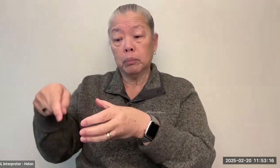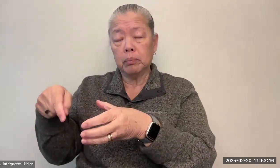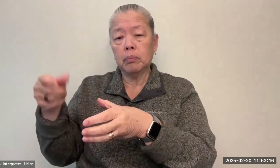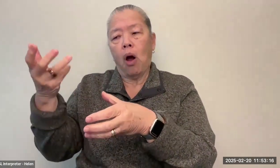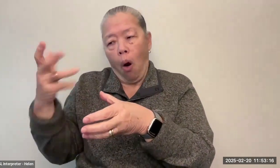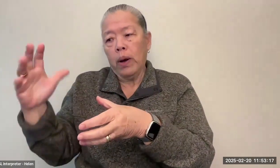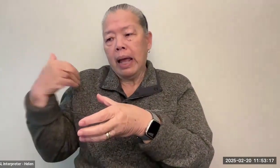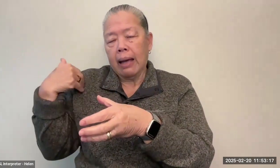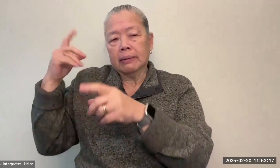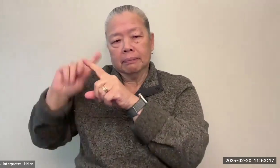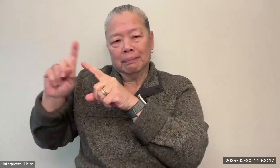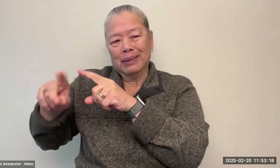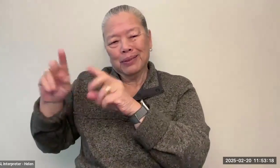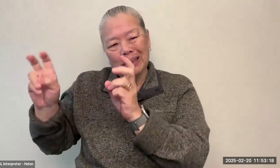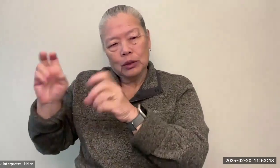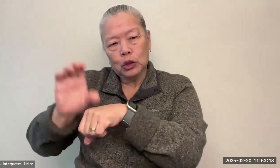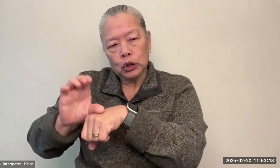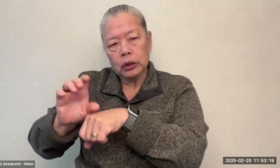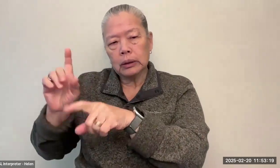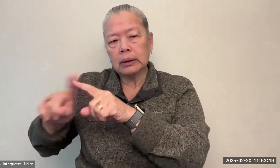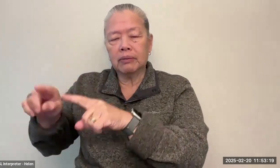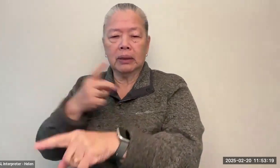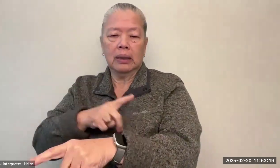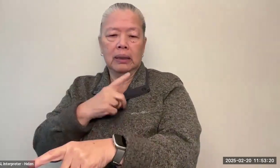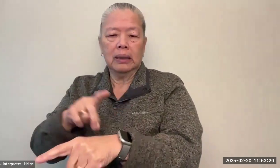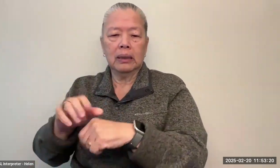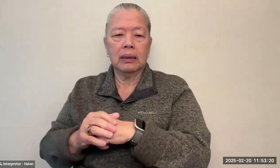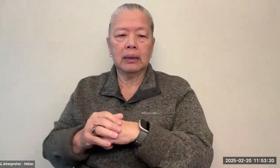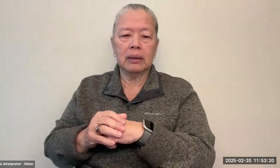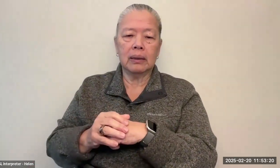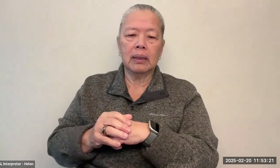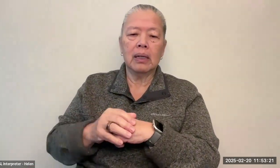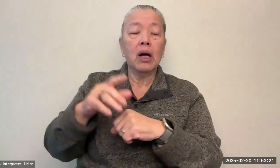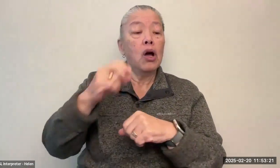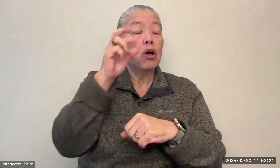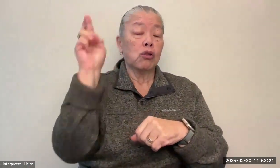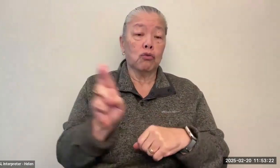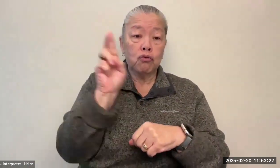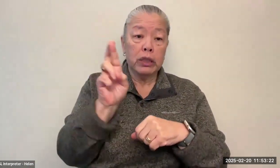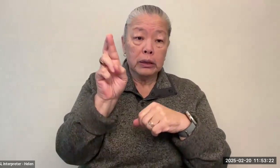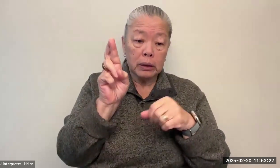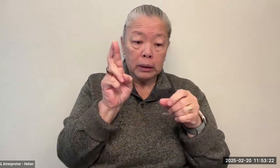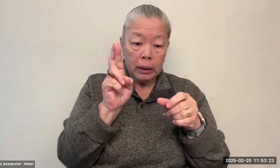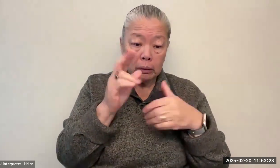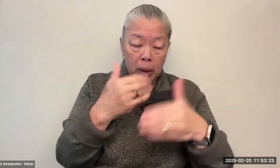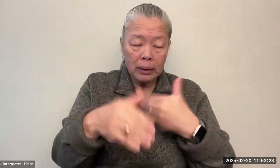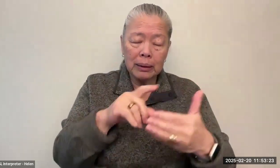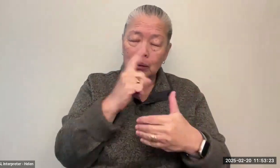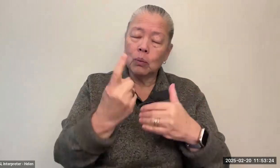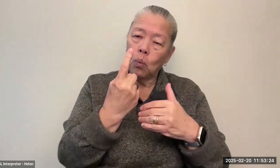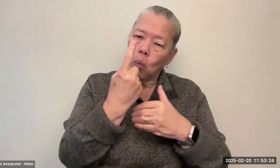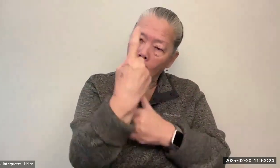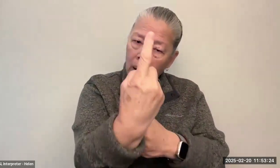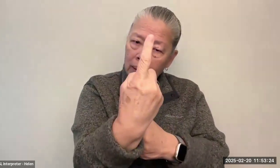or denominations. Regionalization is about one denomination that is a member of the